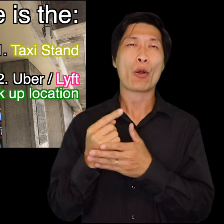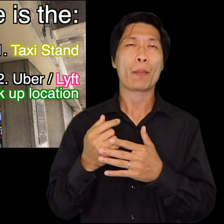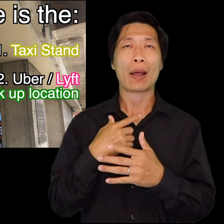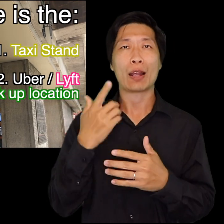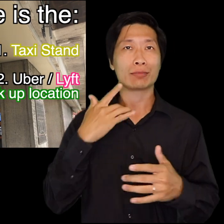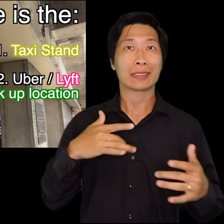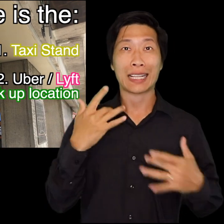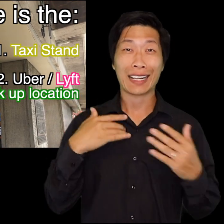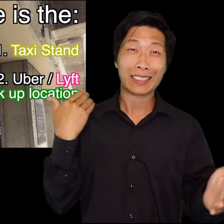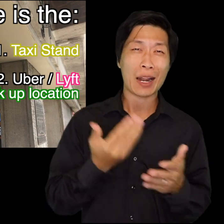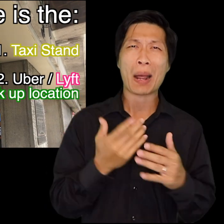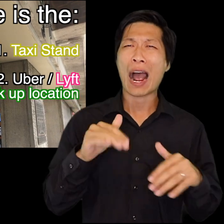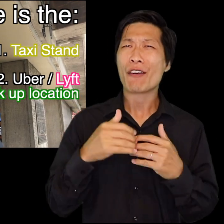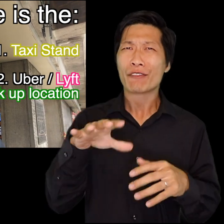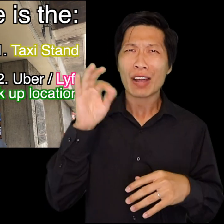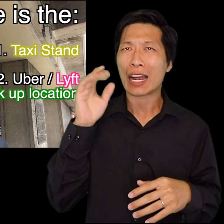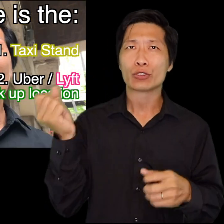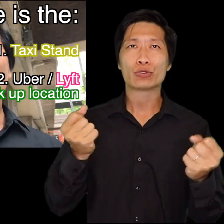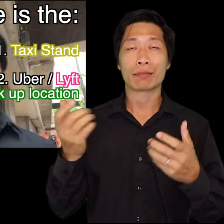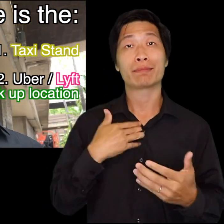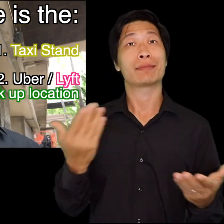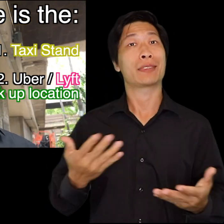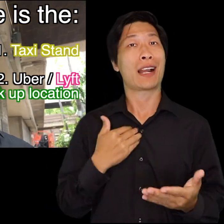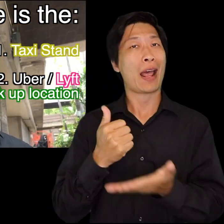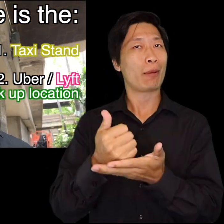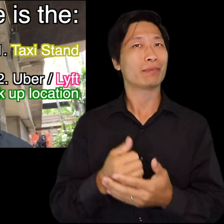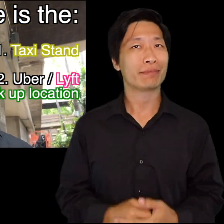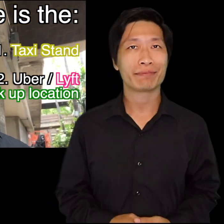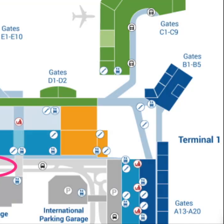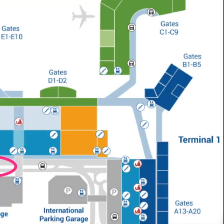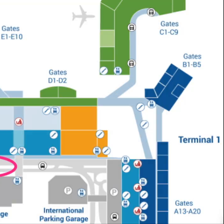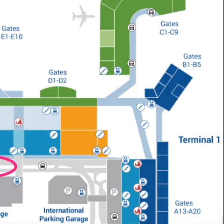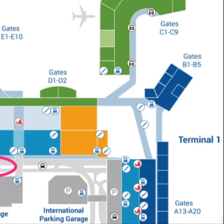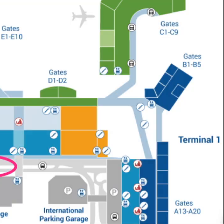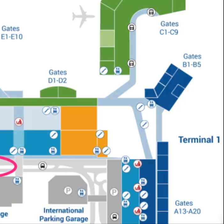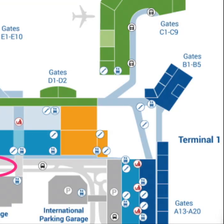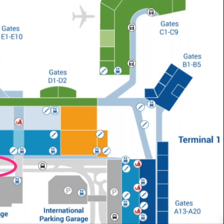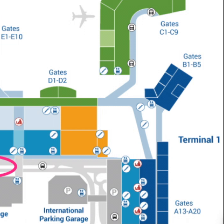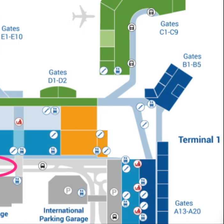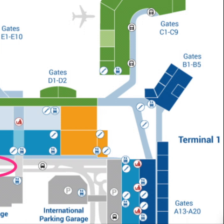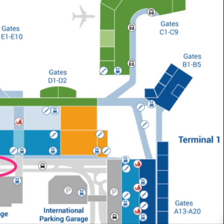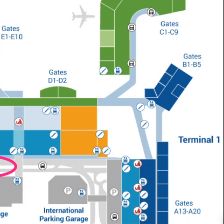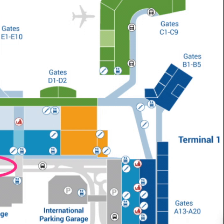but how do you find your drivers? I'm here to help you with that.